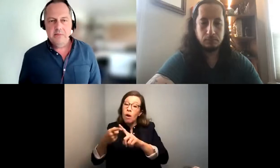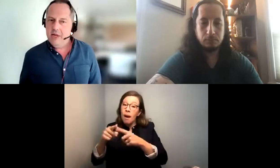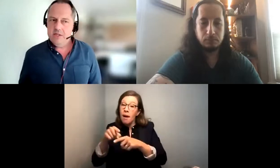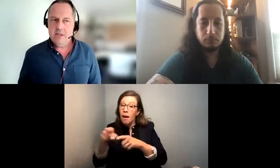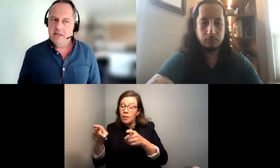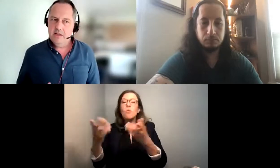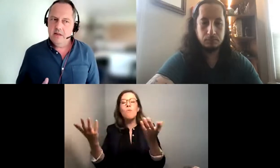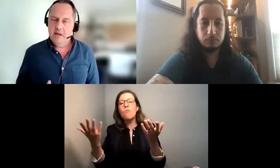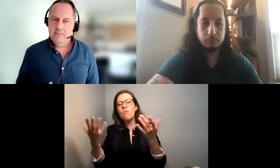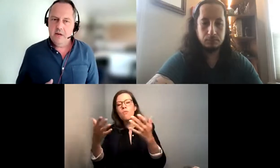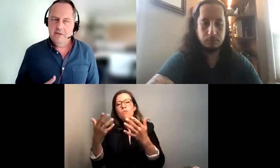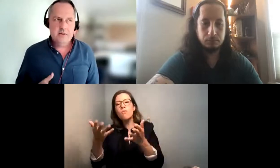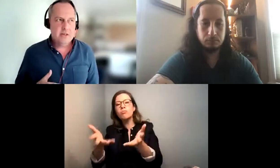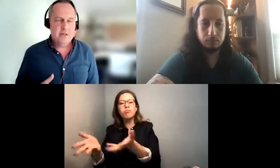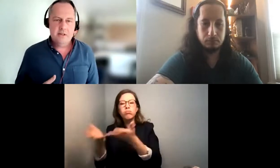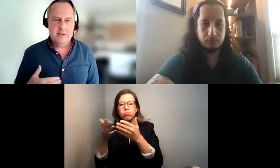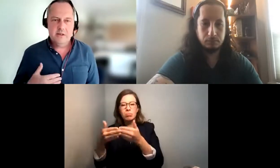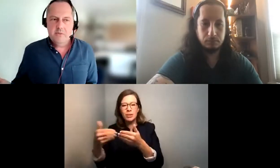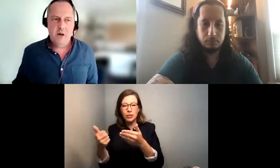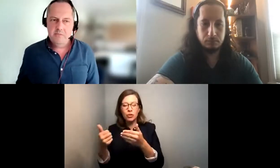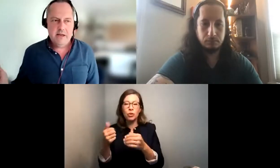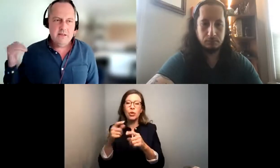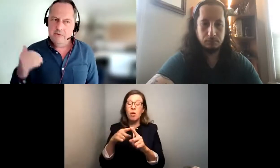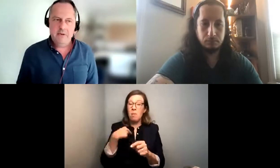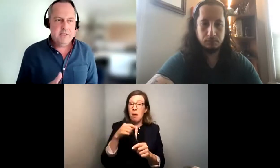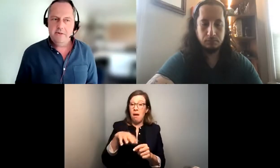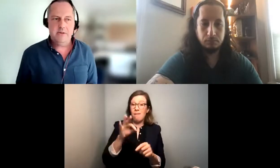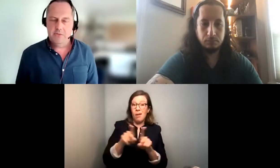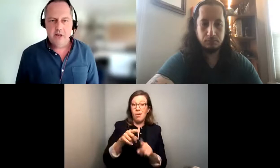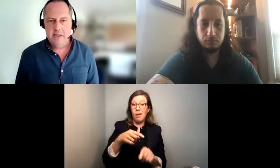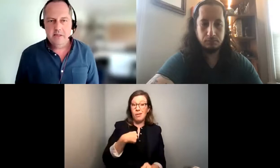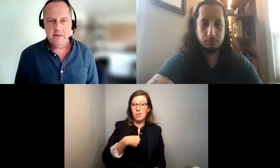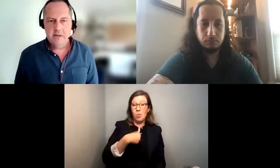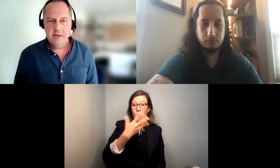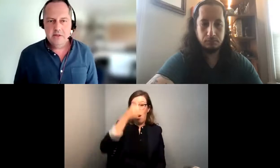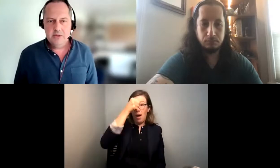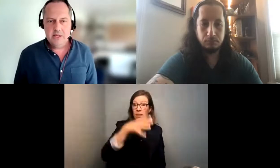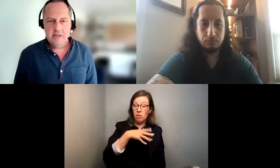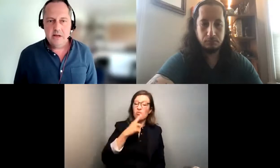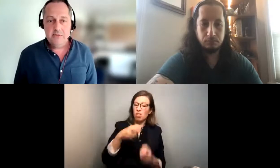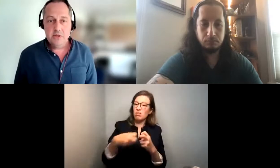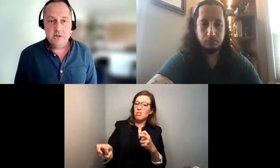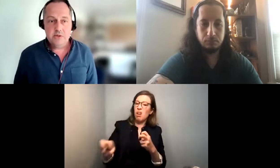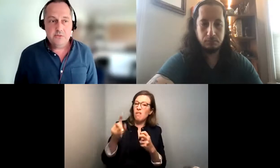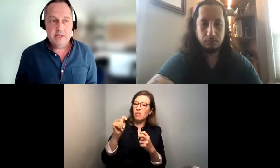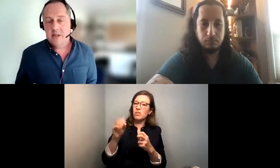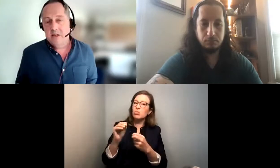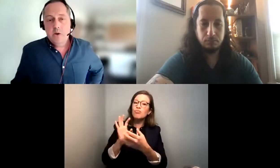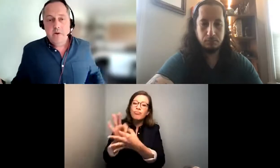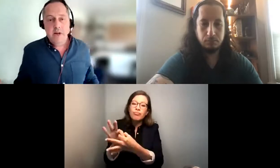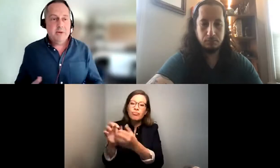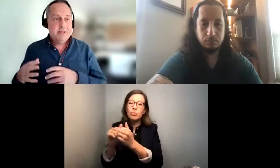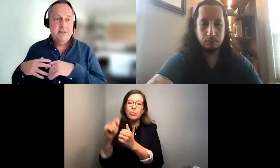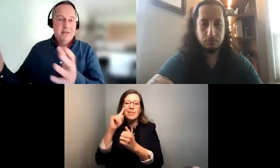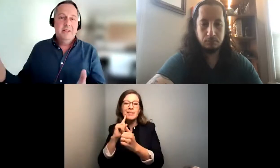it's fine. But actually, I found as a white male very difficult to break into some of these deaf circles of friends,